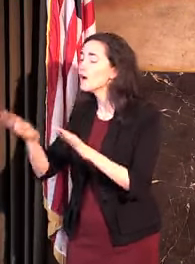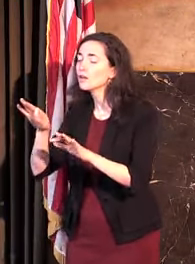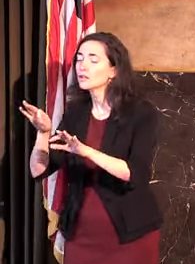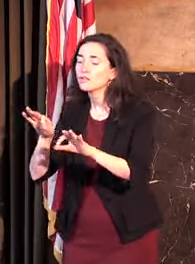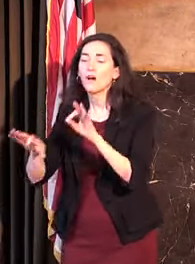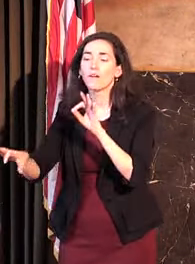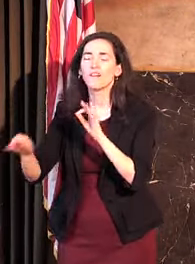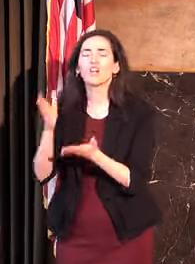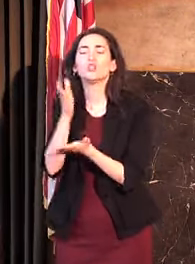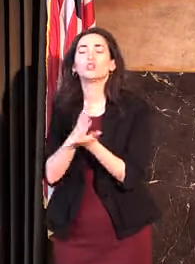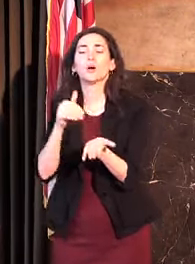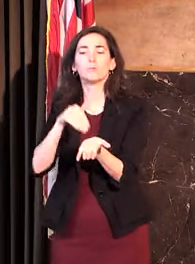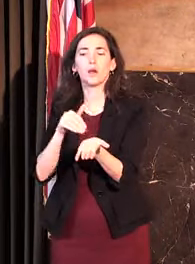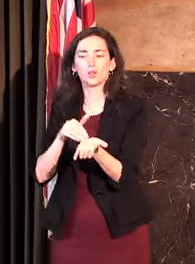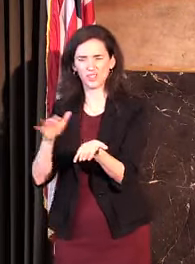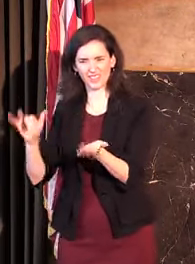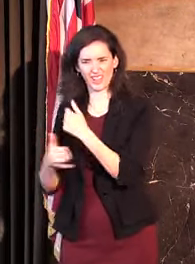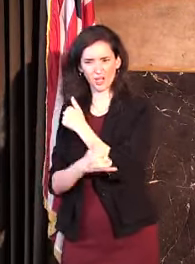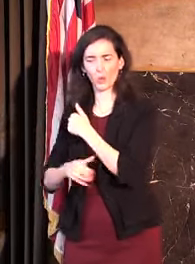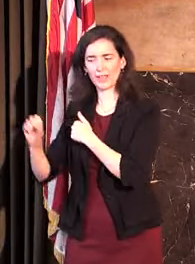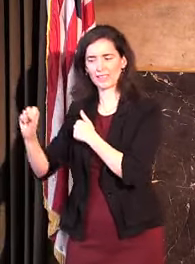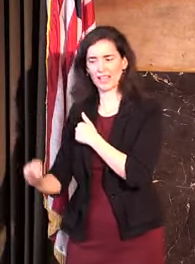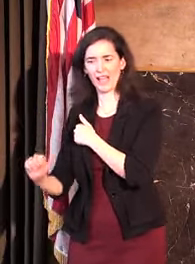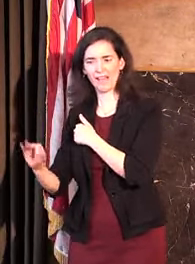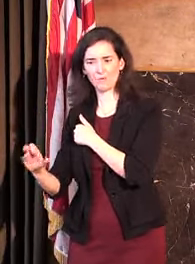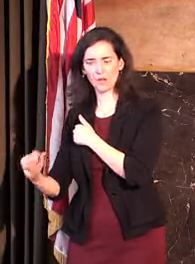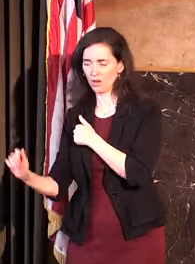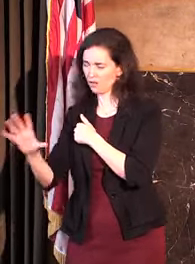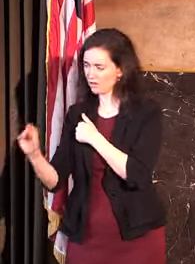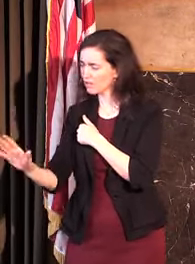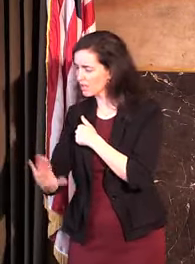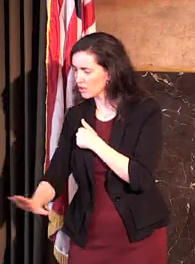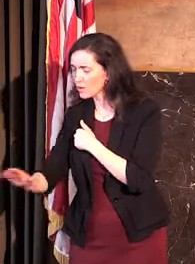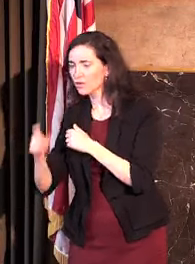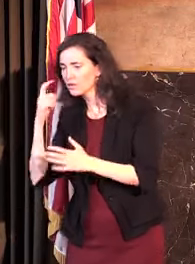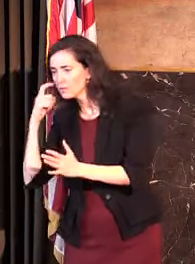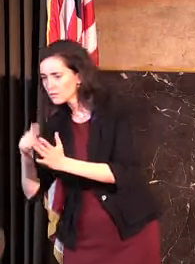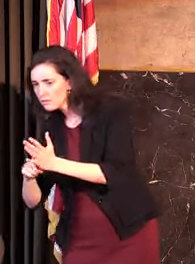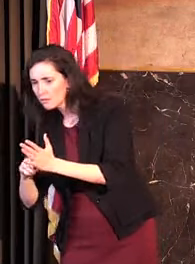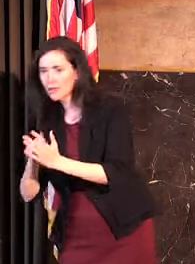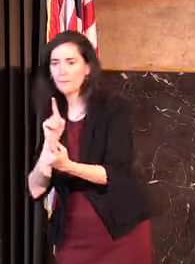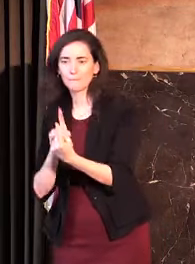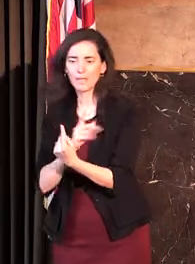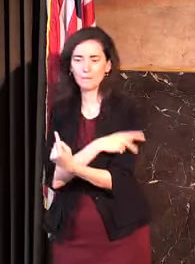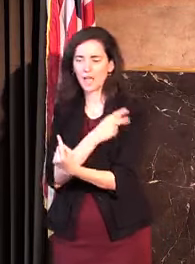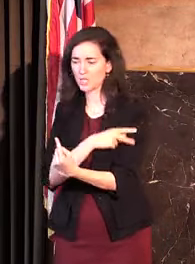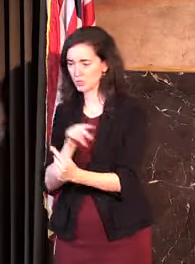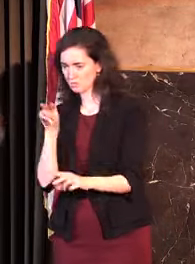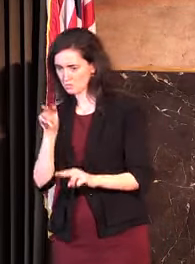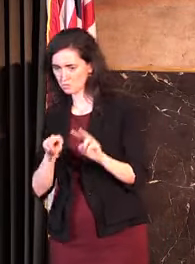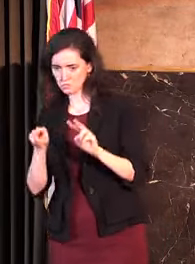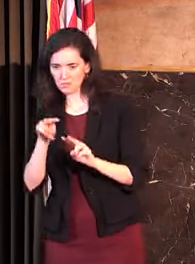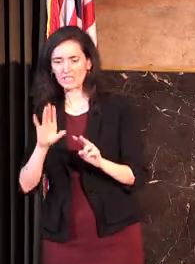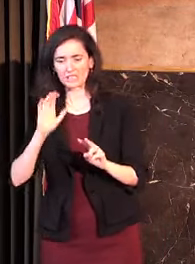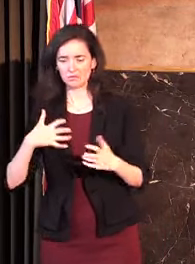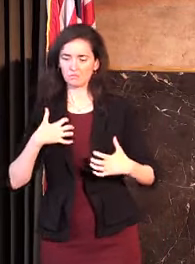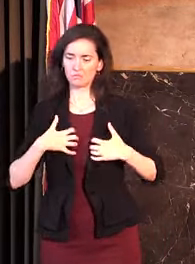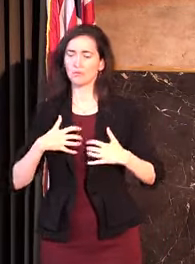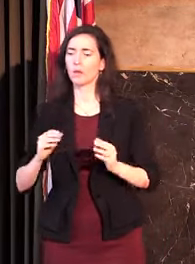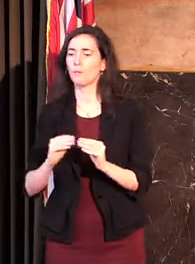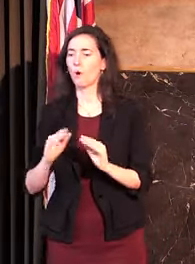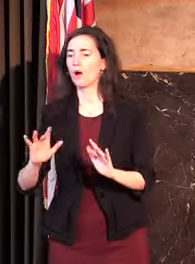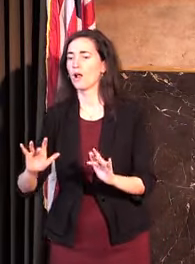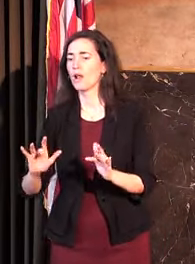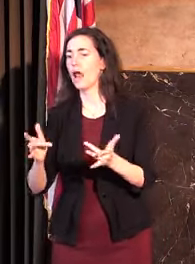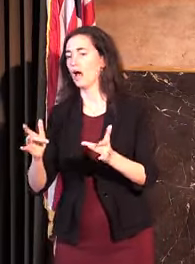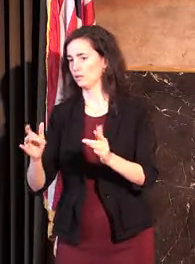a few physicians in South Africa that the patients they have seen have been less sick, had more mild symptoms with